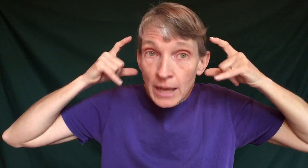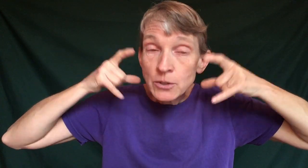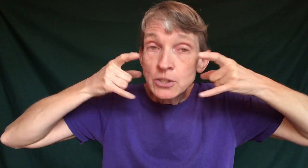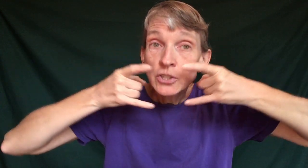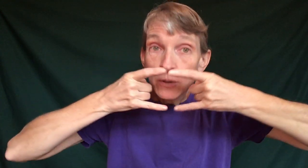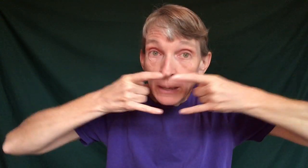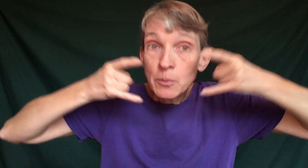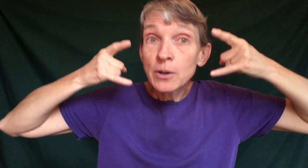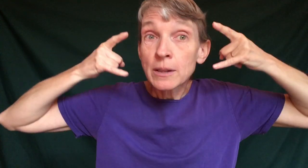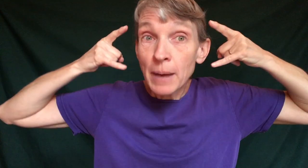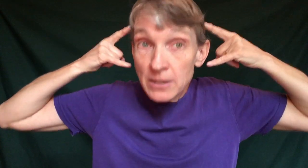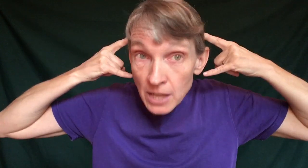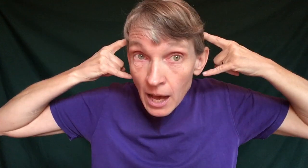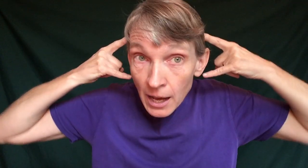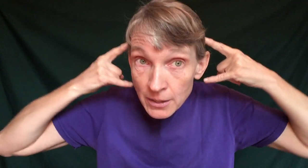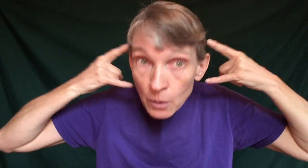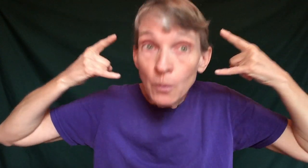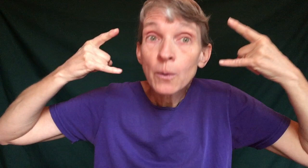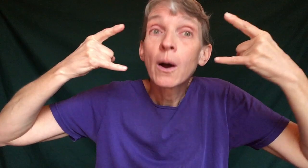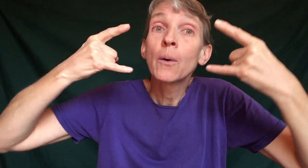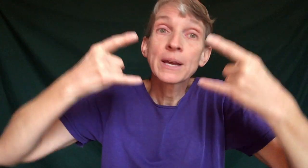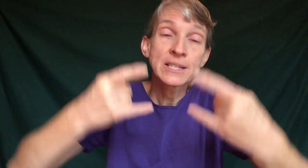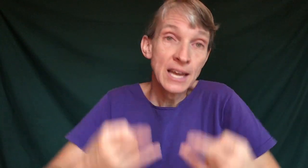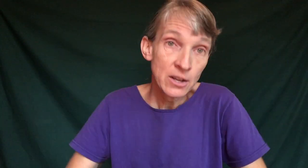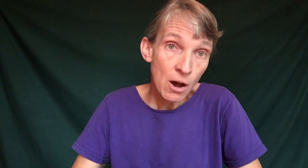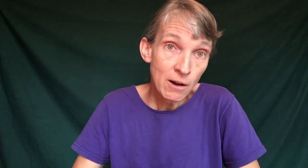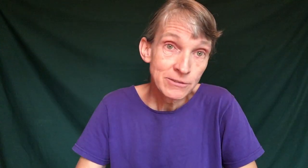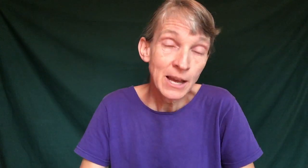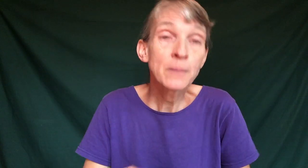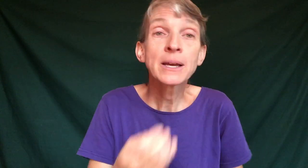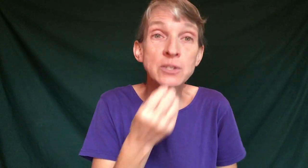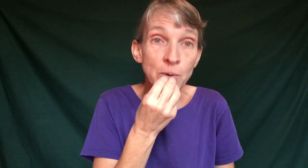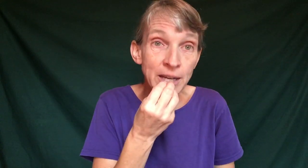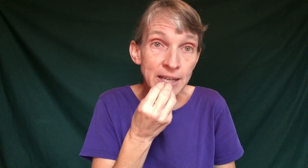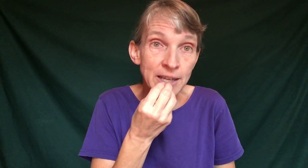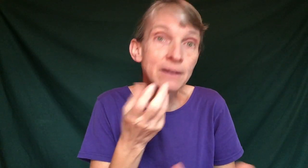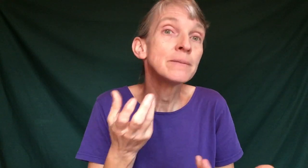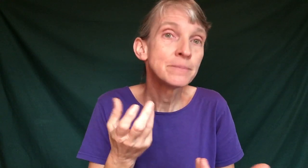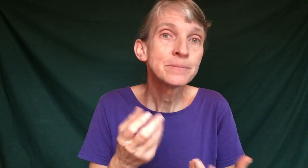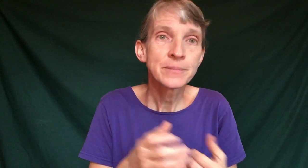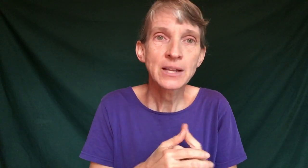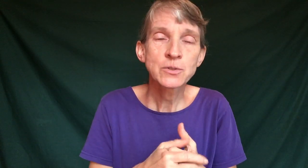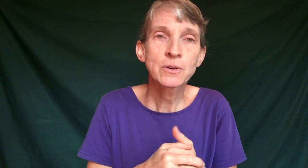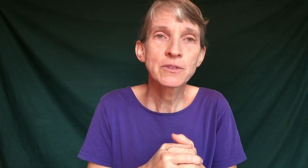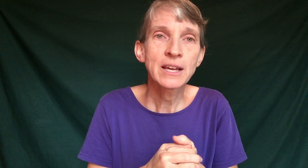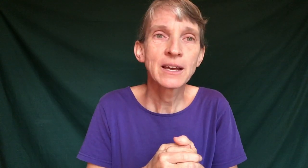you can show like putting the mask on, or, oh, we can take it off now because we're eating, that sort of thing.